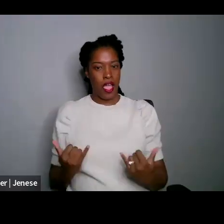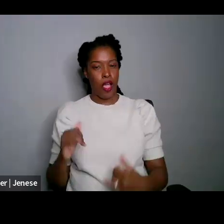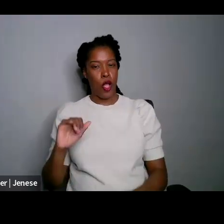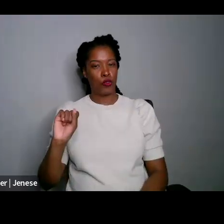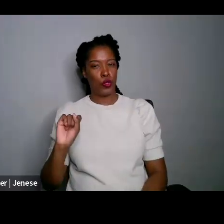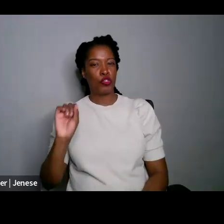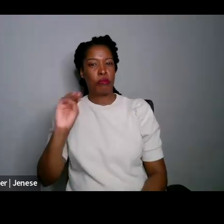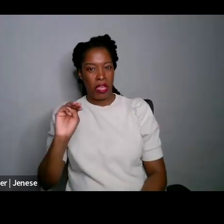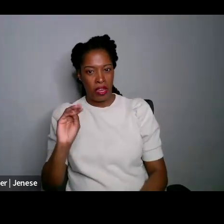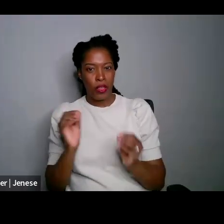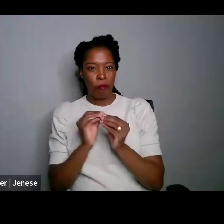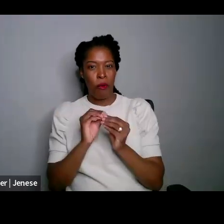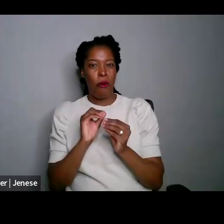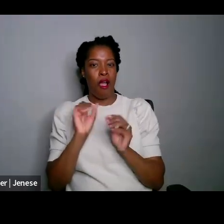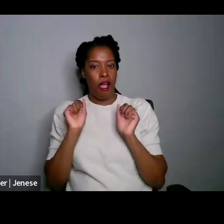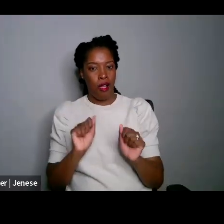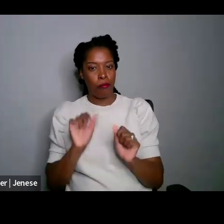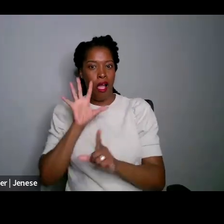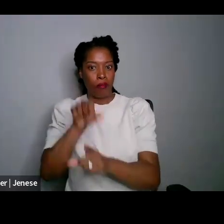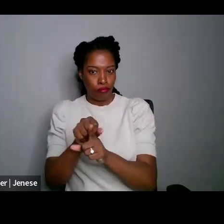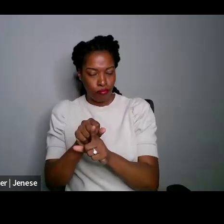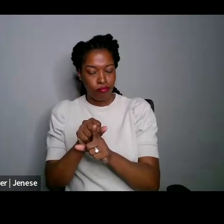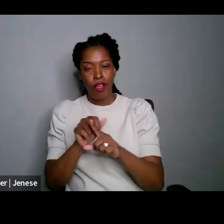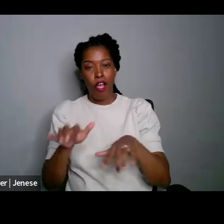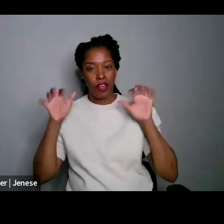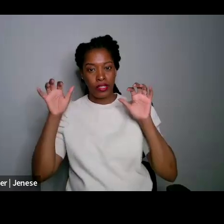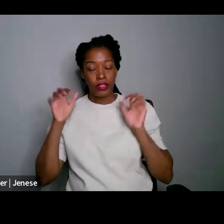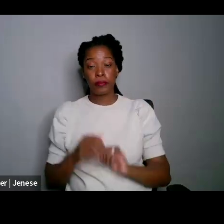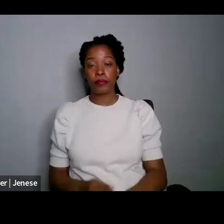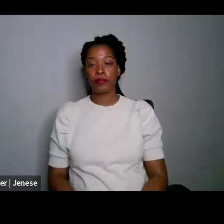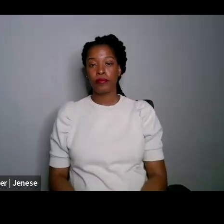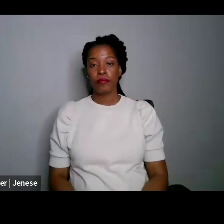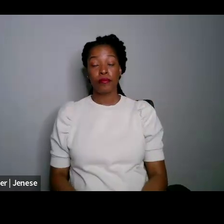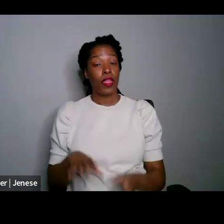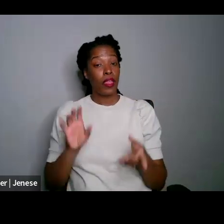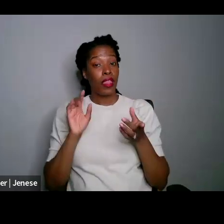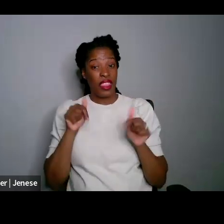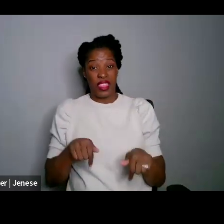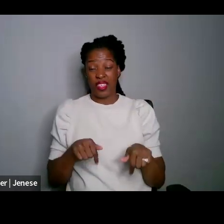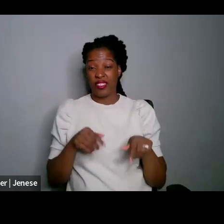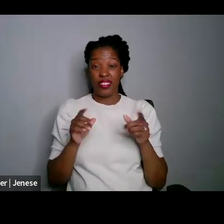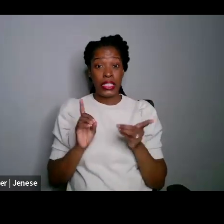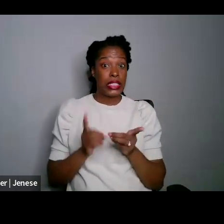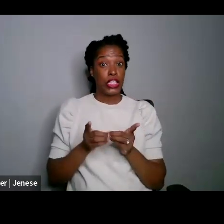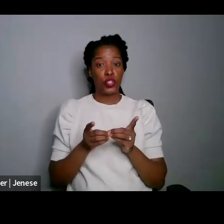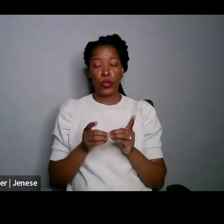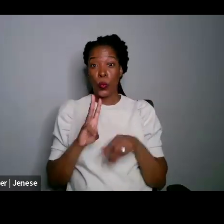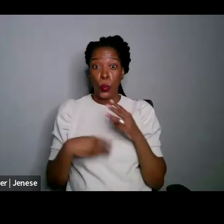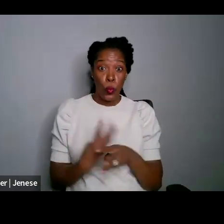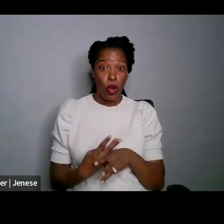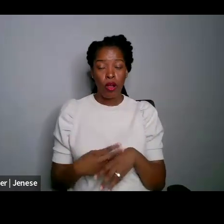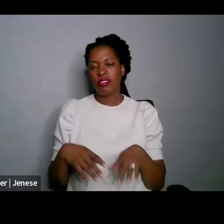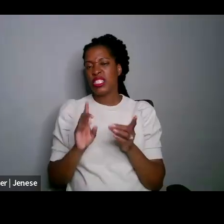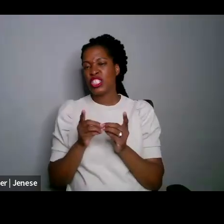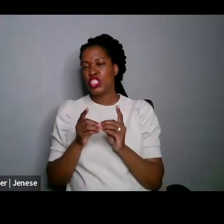we live in an increasingly digital world. The digital marketing world saw its first steep surge in 2006 when